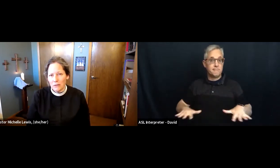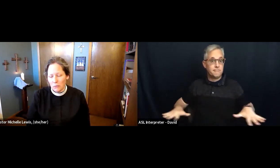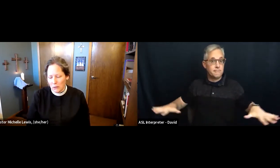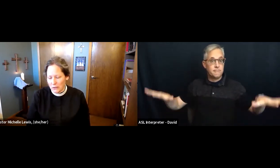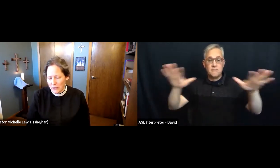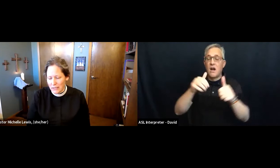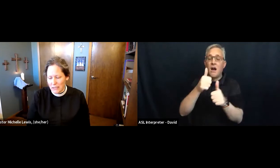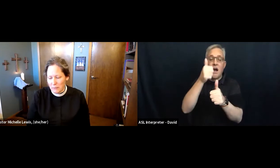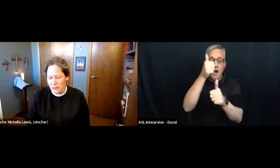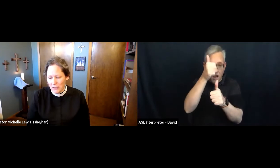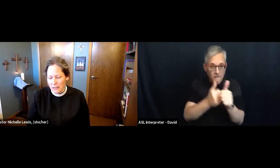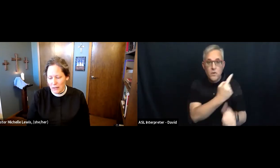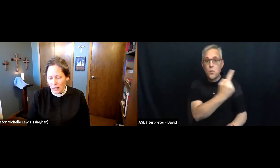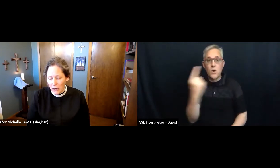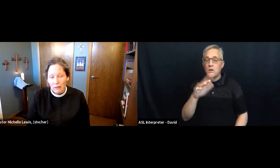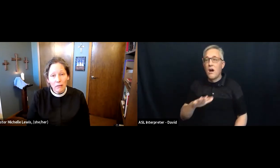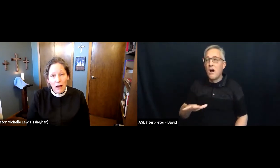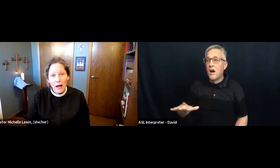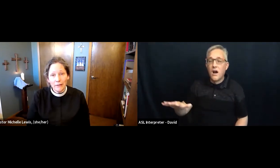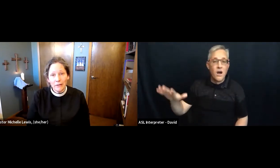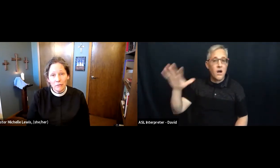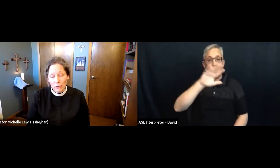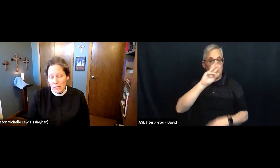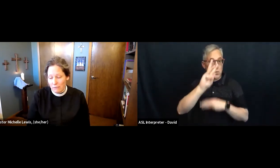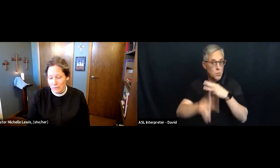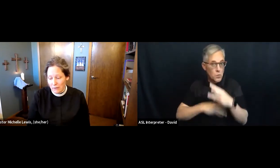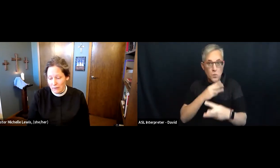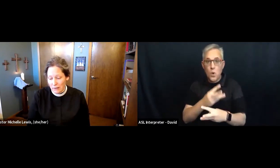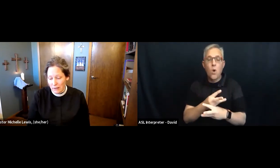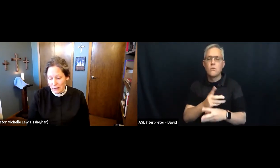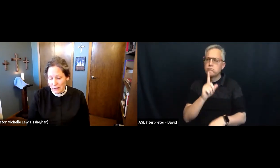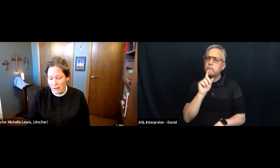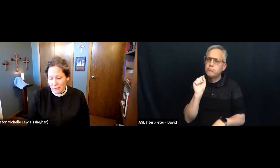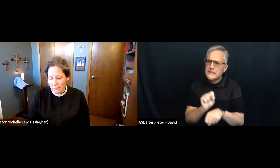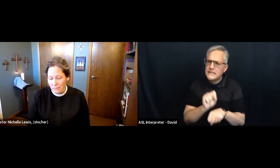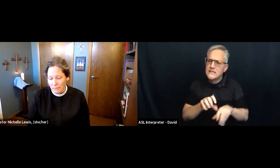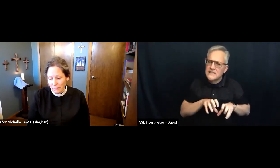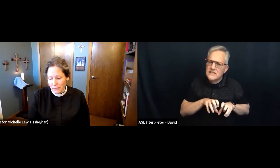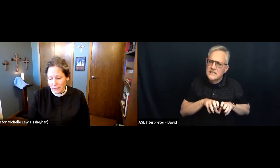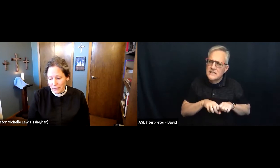everyone in the world is experiencing a lot of grief.